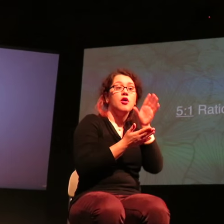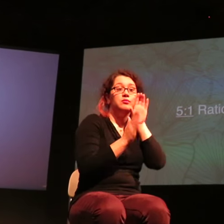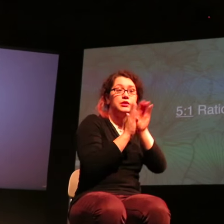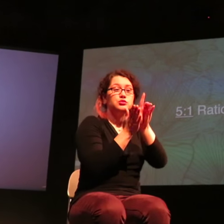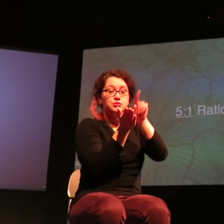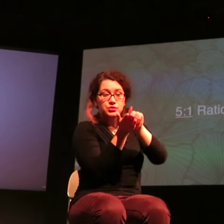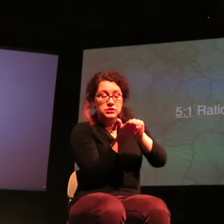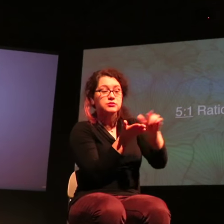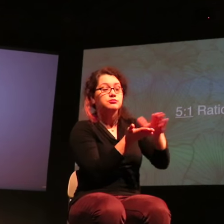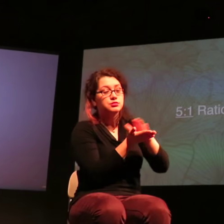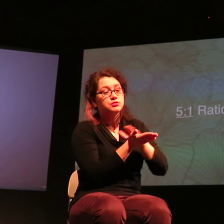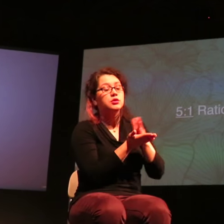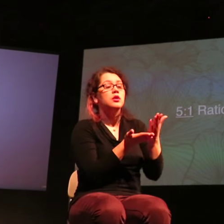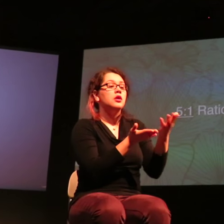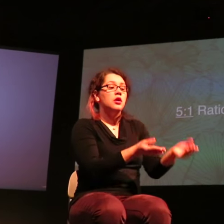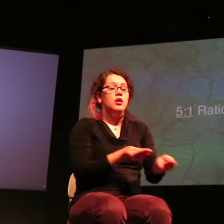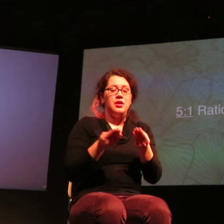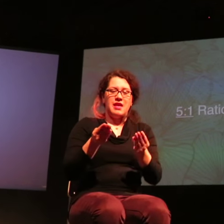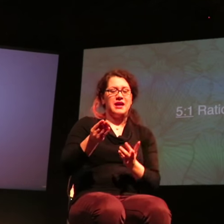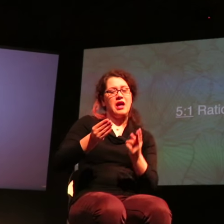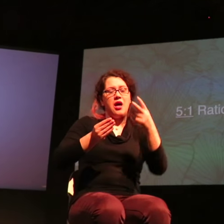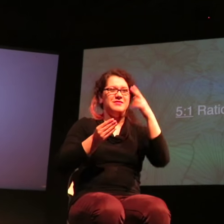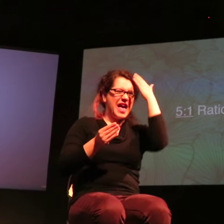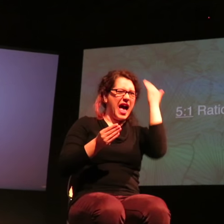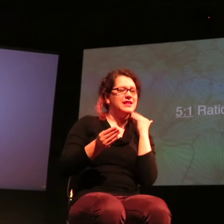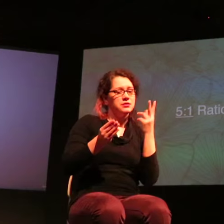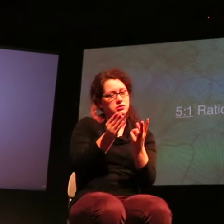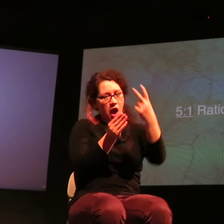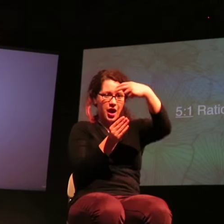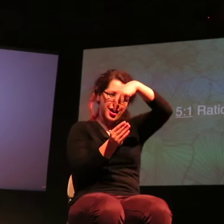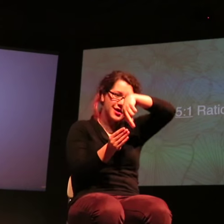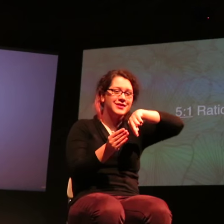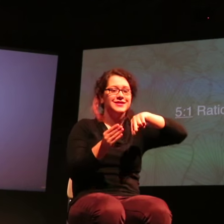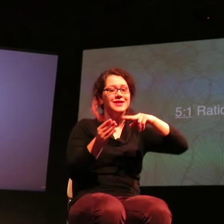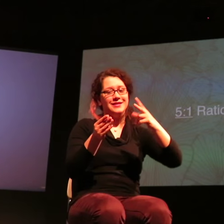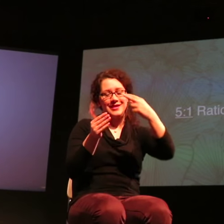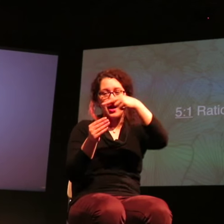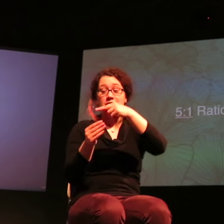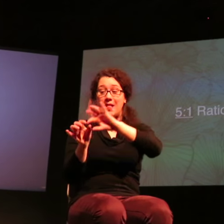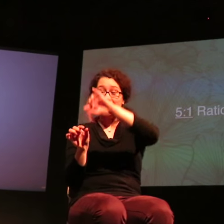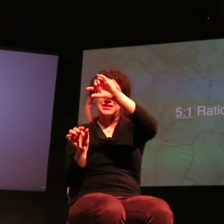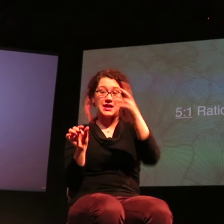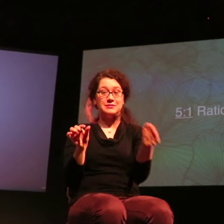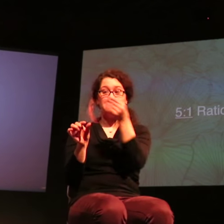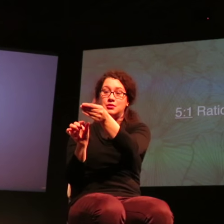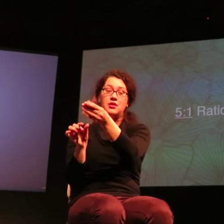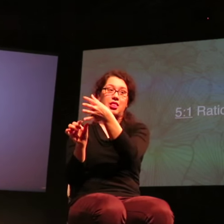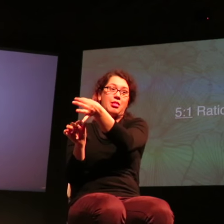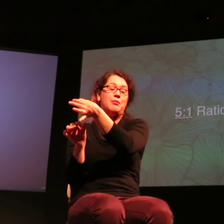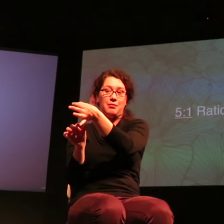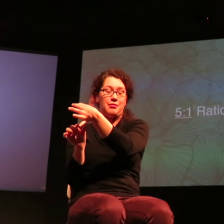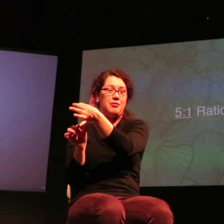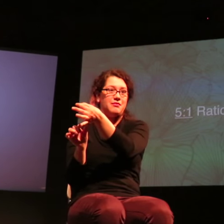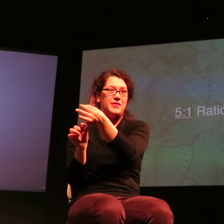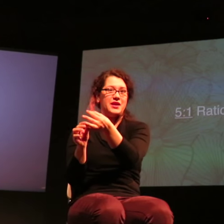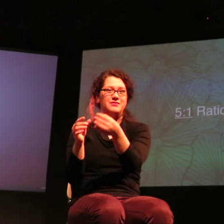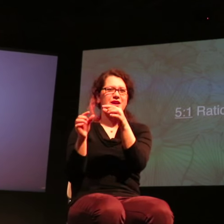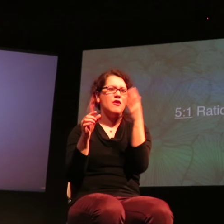printed, and then she awkwardly cut out their heads and glued them on a tongue depressor